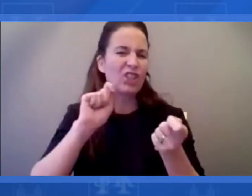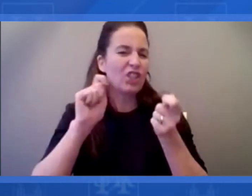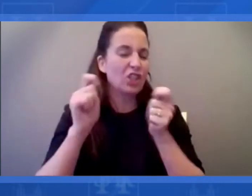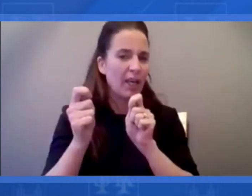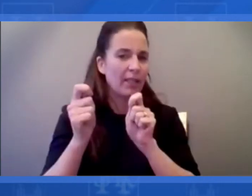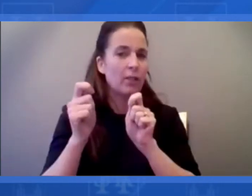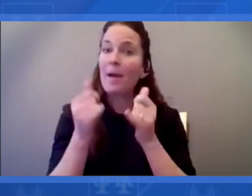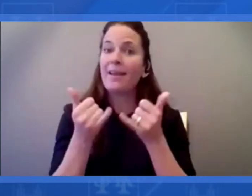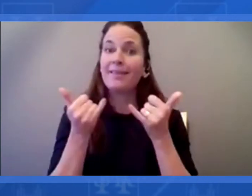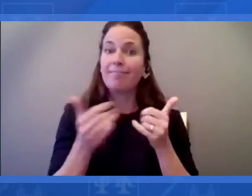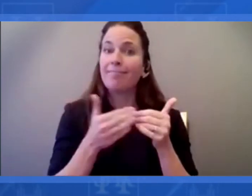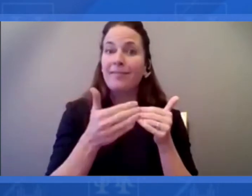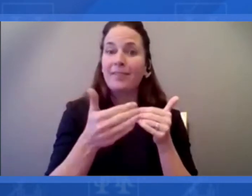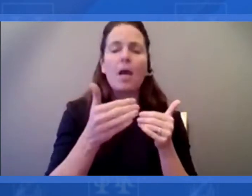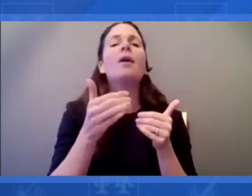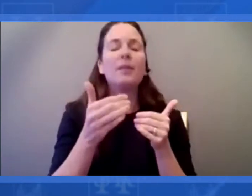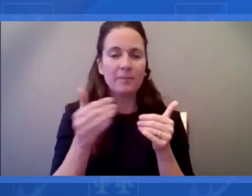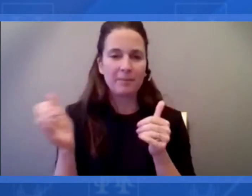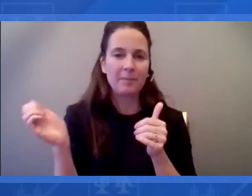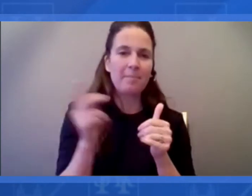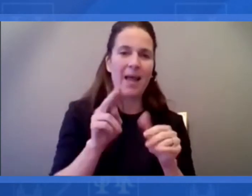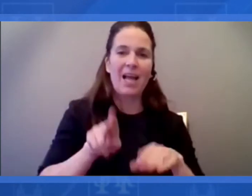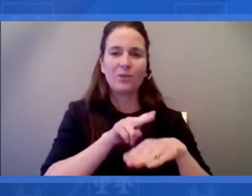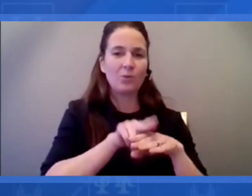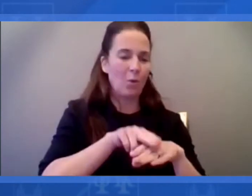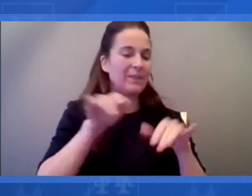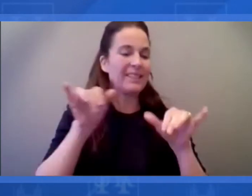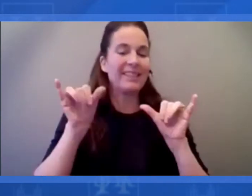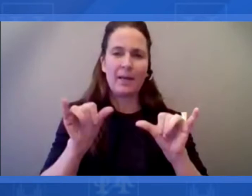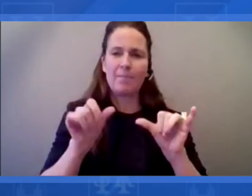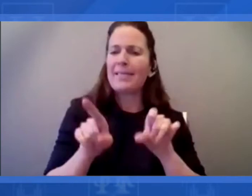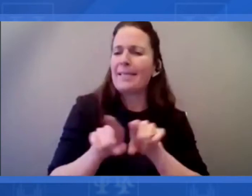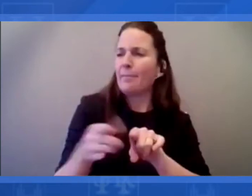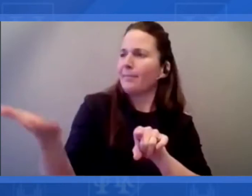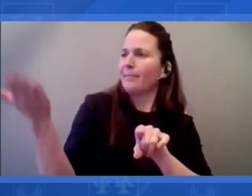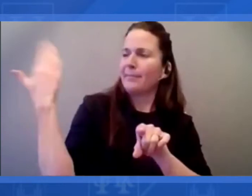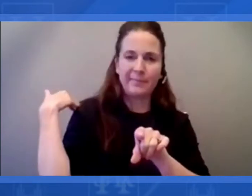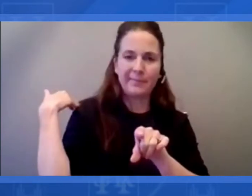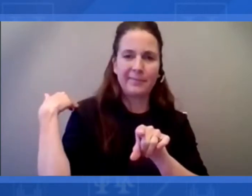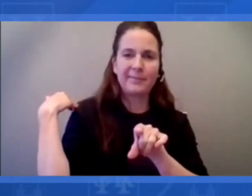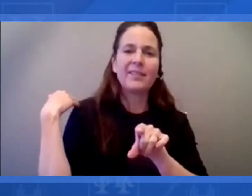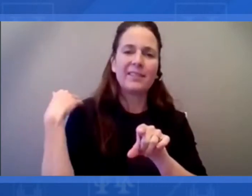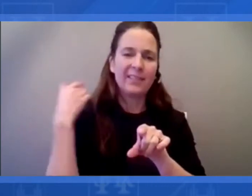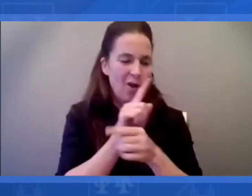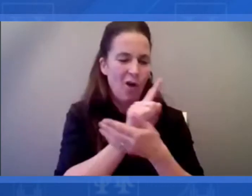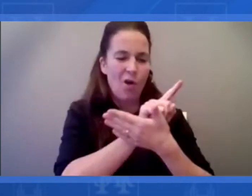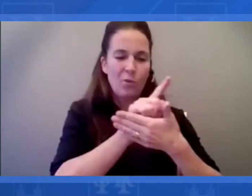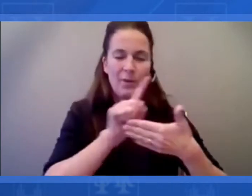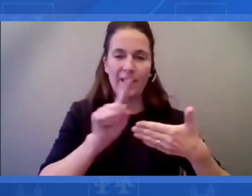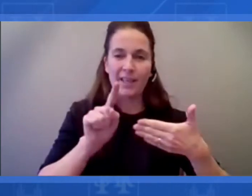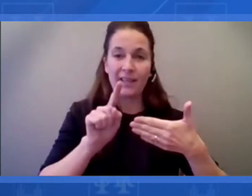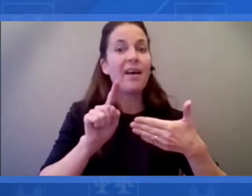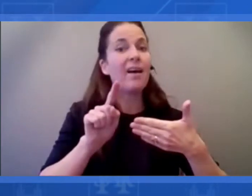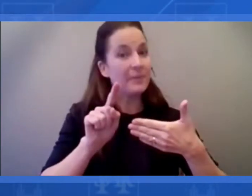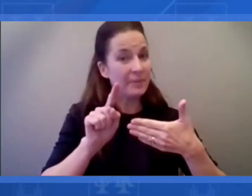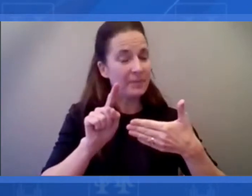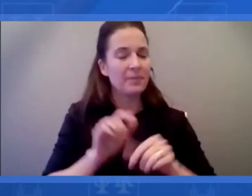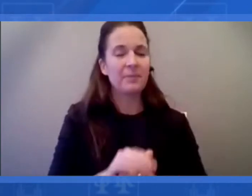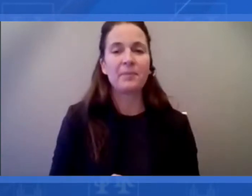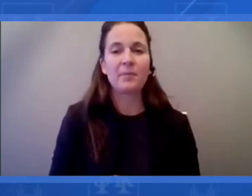service across most of our transit routes in September. We've also seen the gradual return